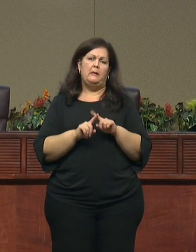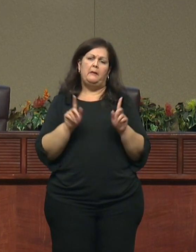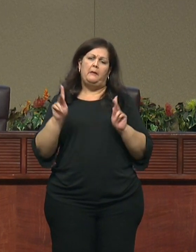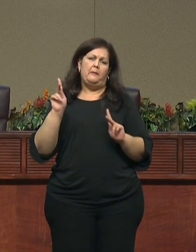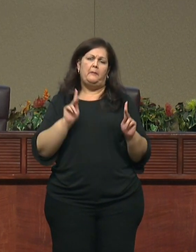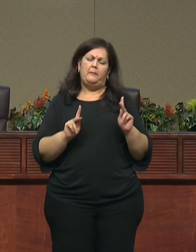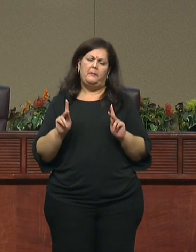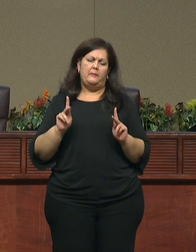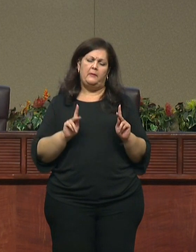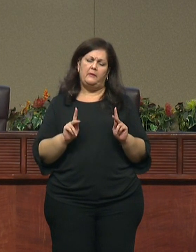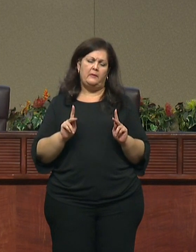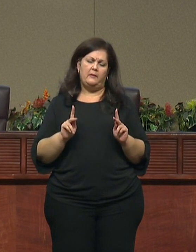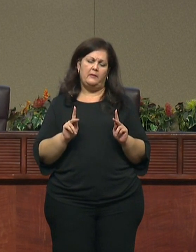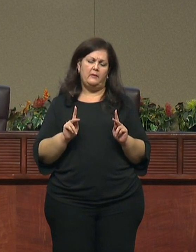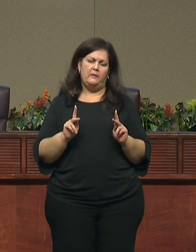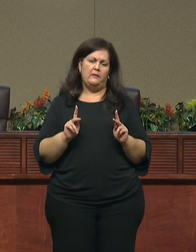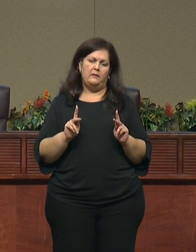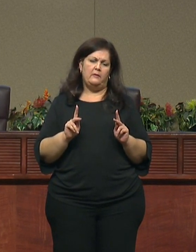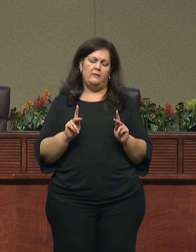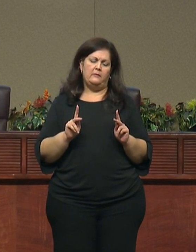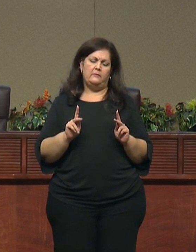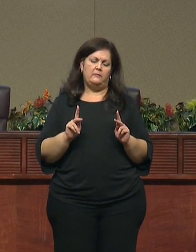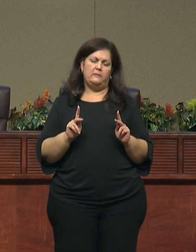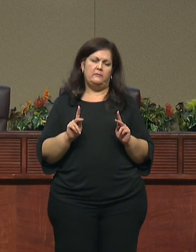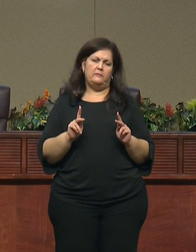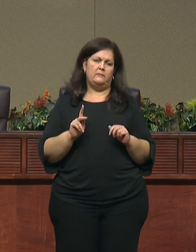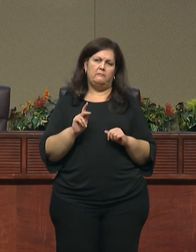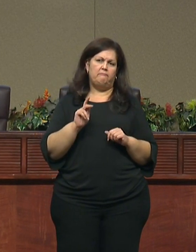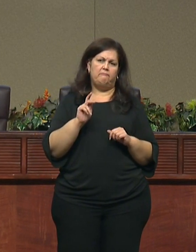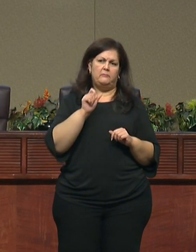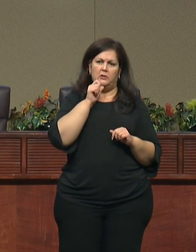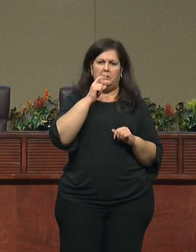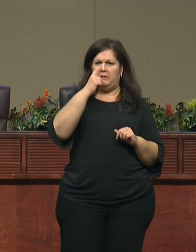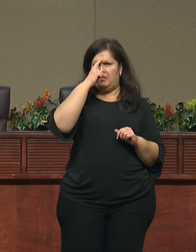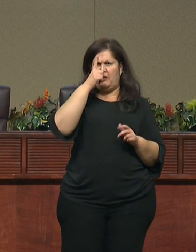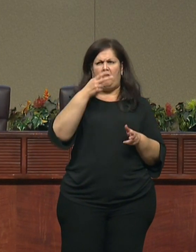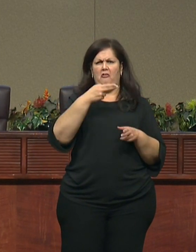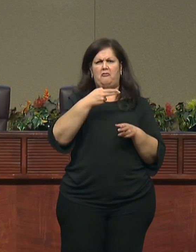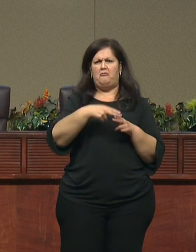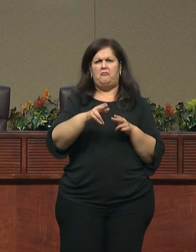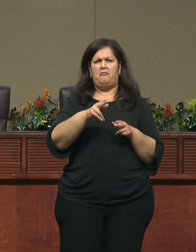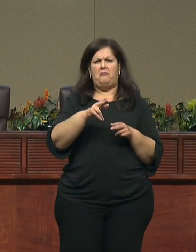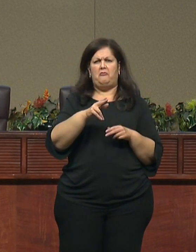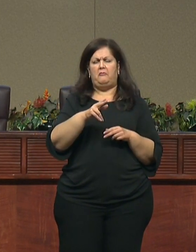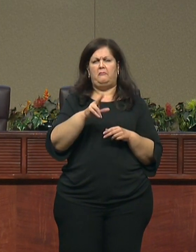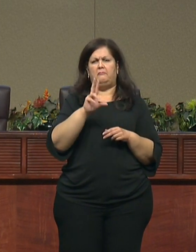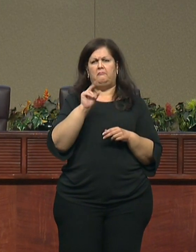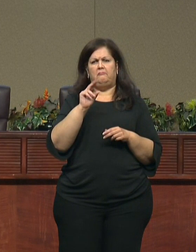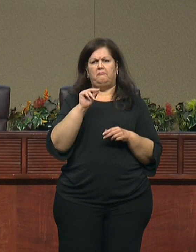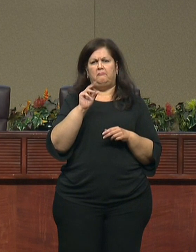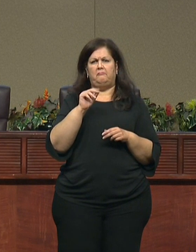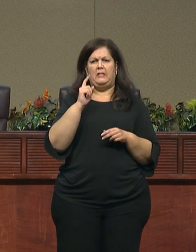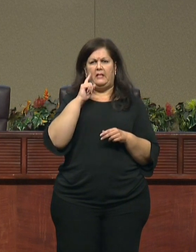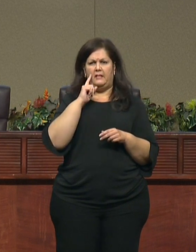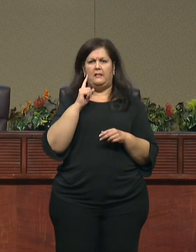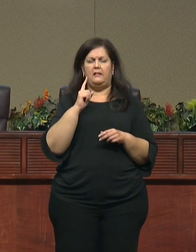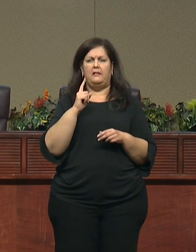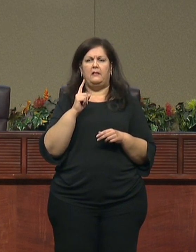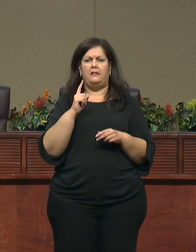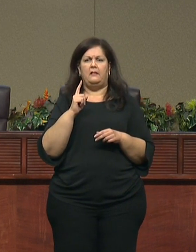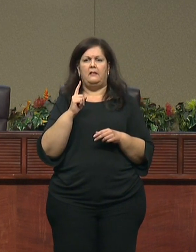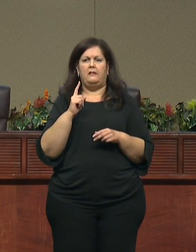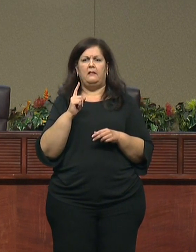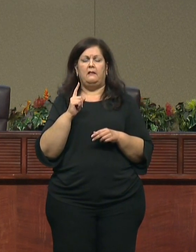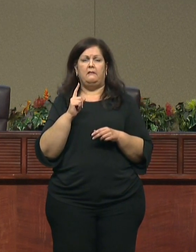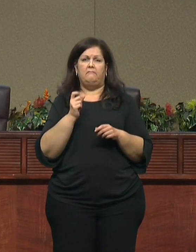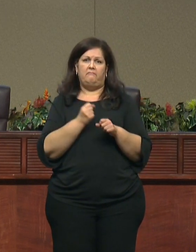not look at anything of these ending before the spring fully with a